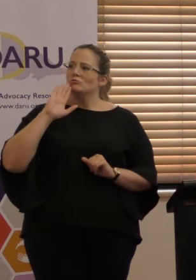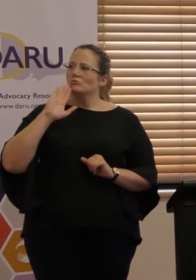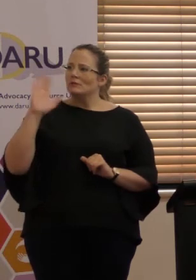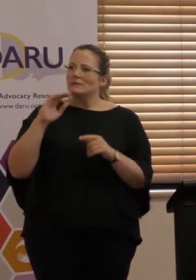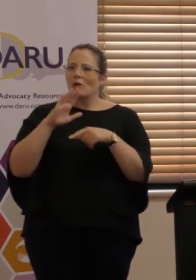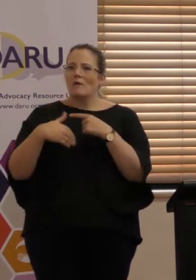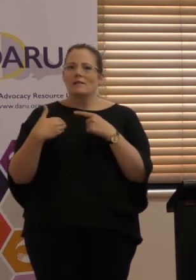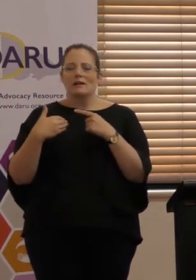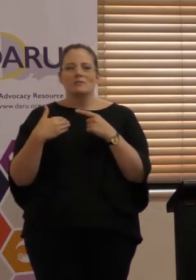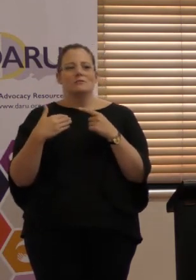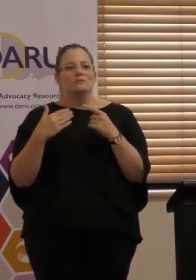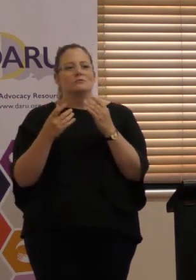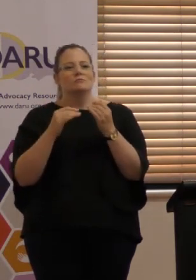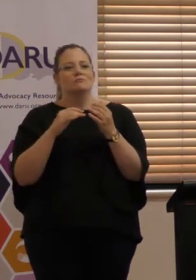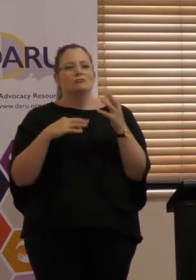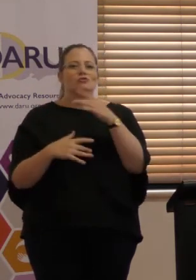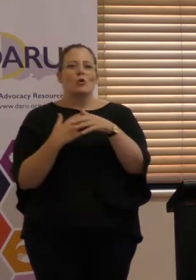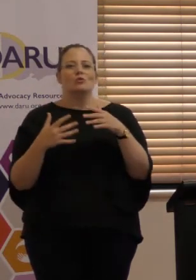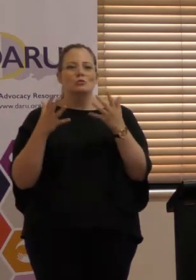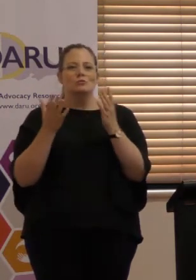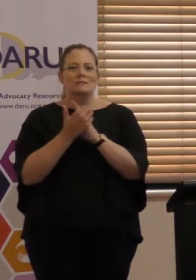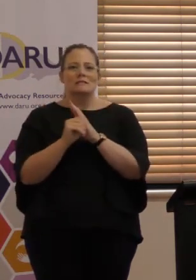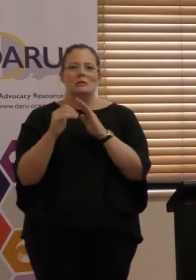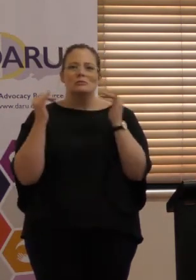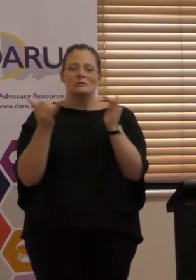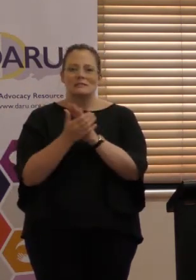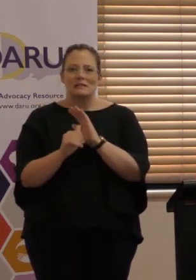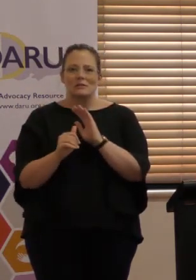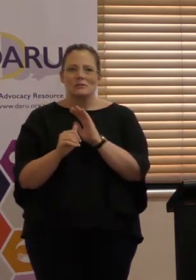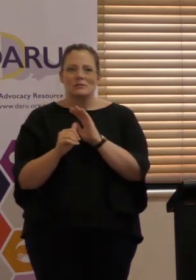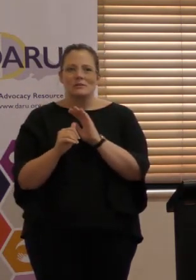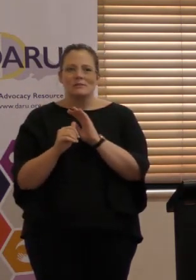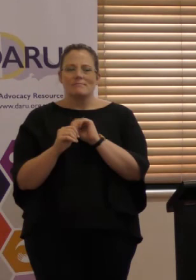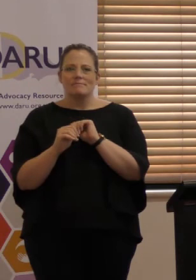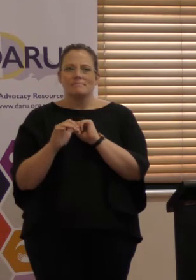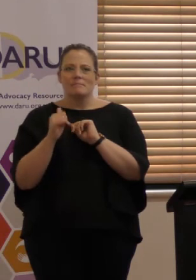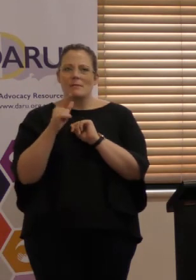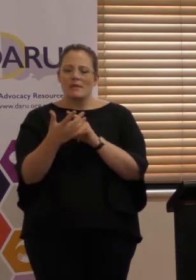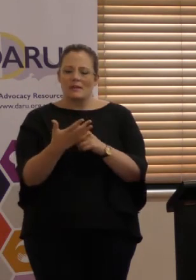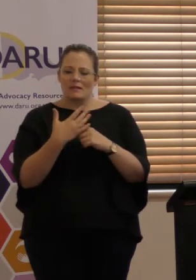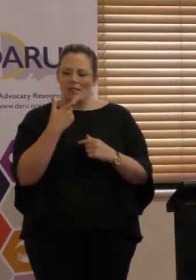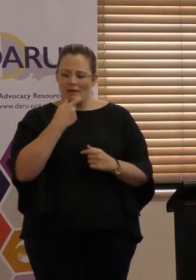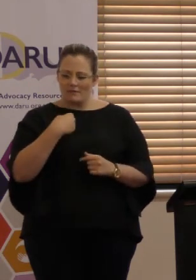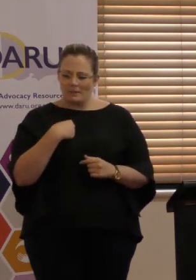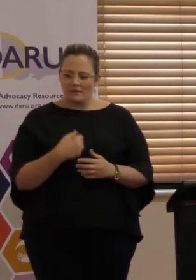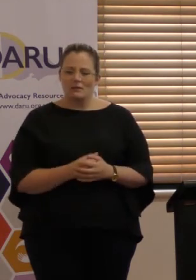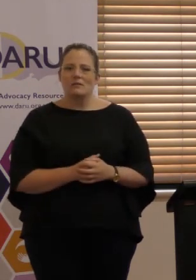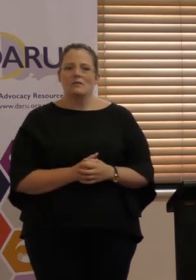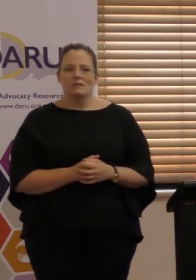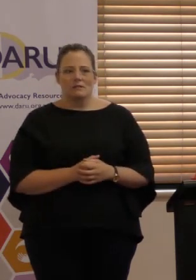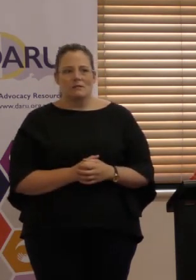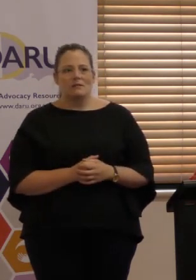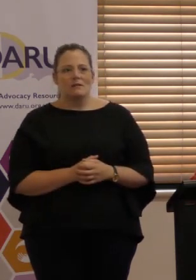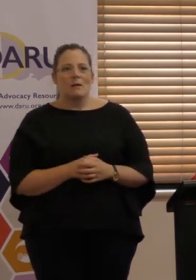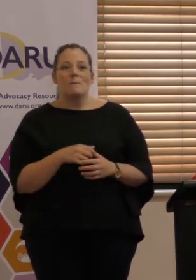skills, maybe that it wasn't good that they wrote that in my assessment, that young person might also be doing exams,